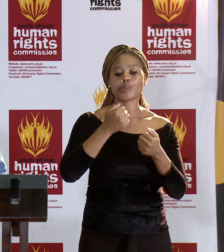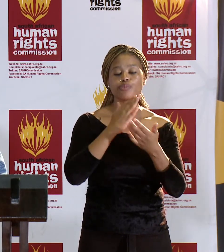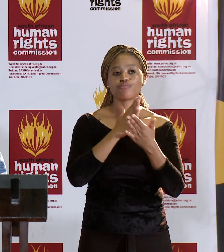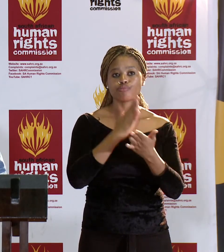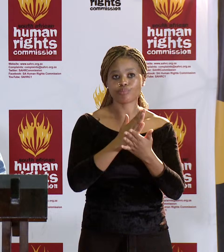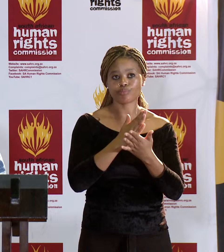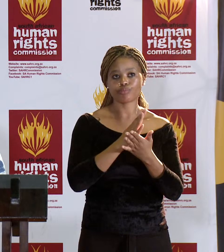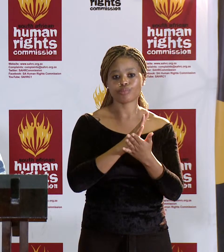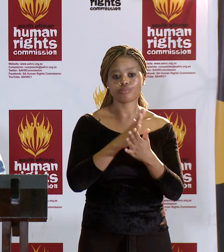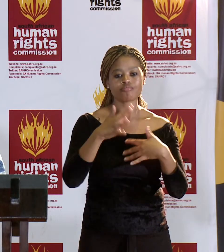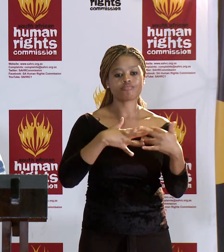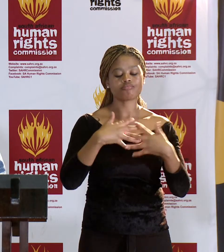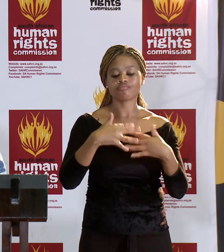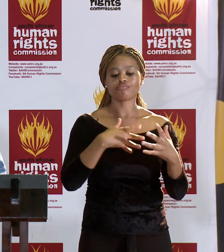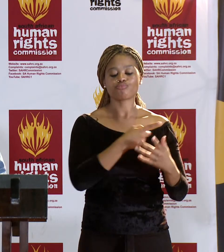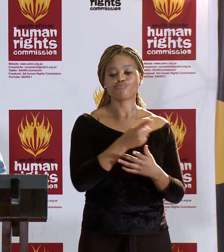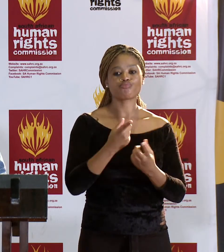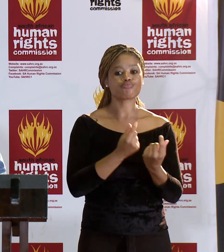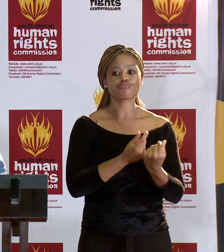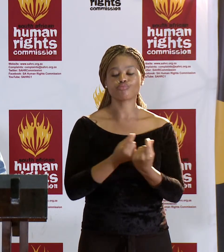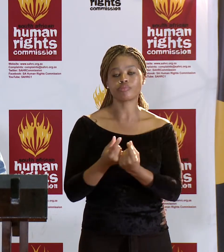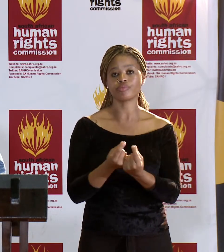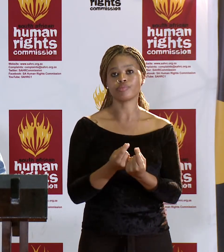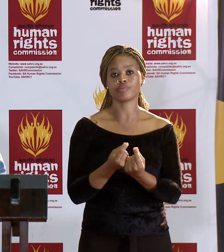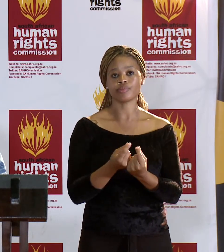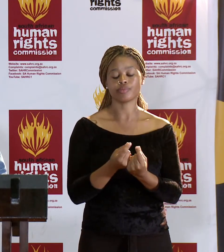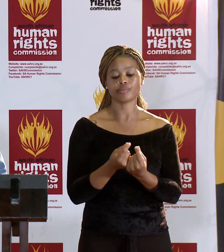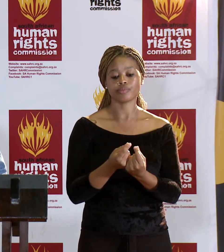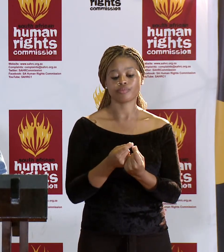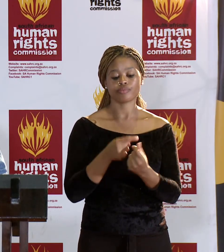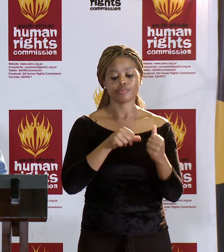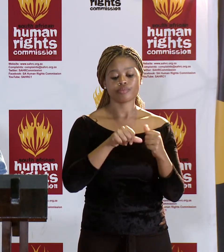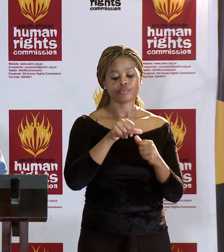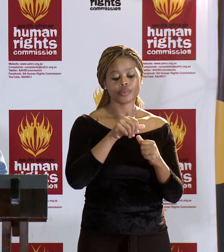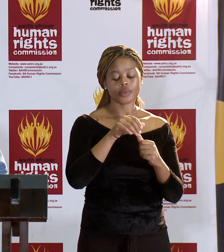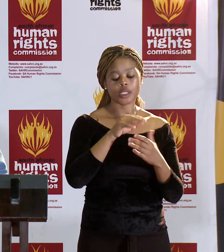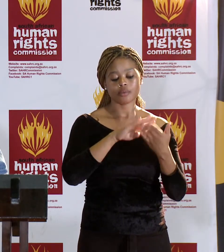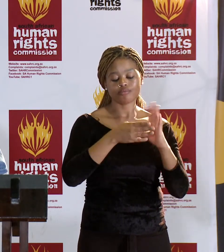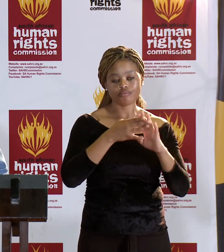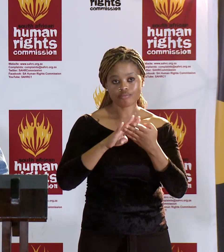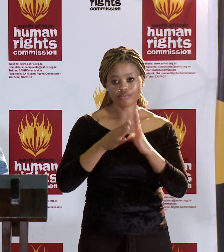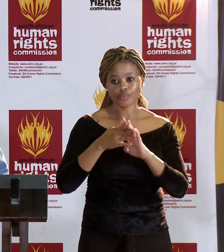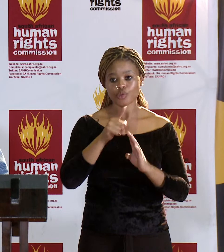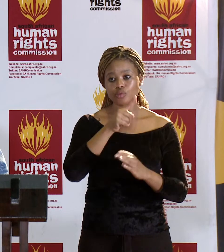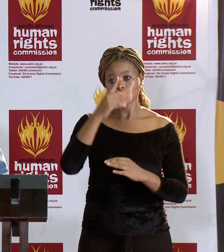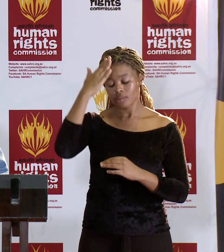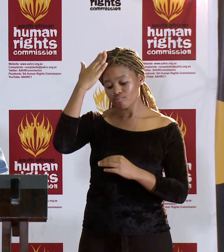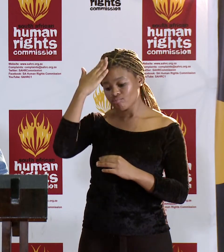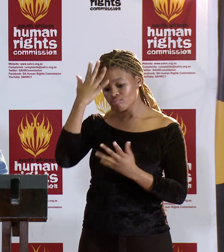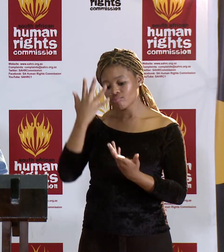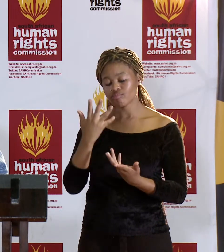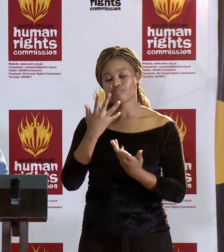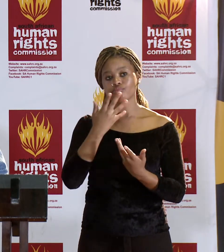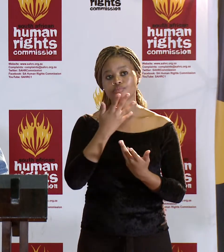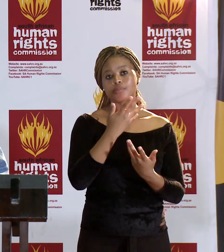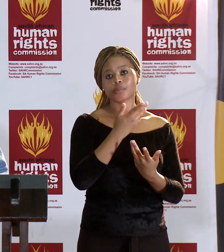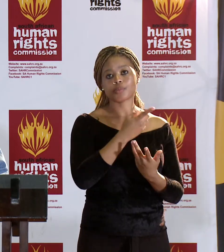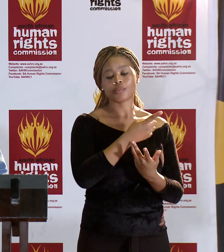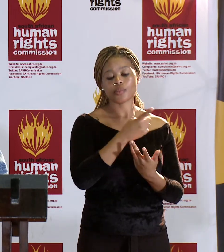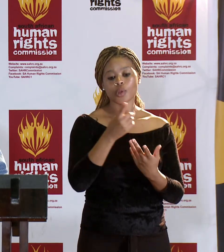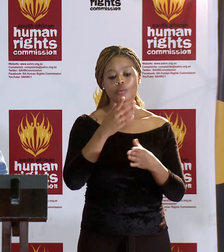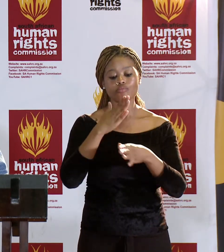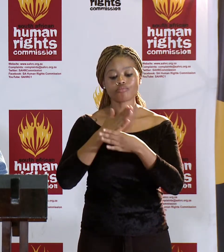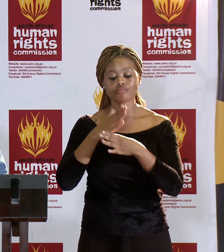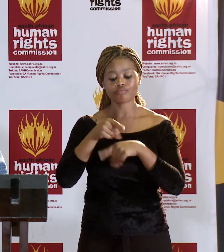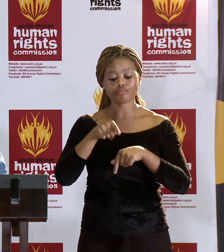sure that whatever you do in society, as you graduate, as you